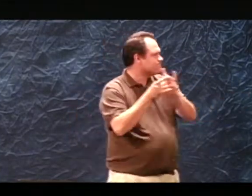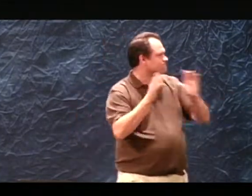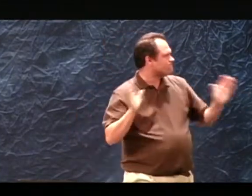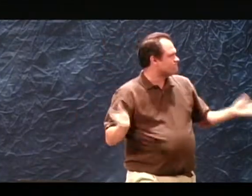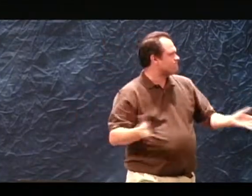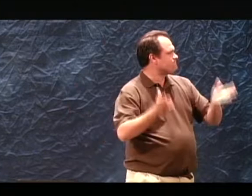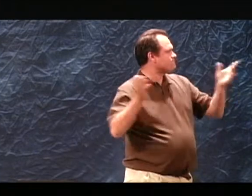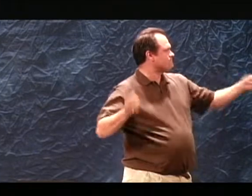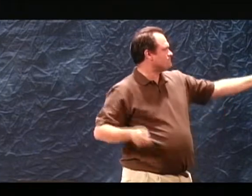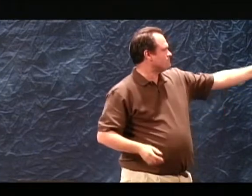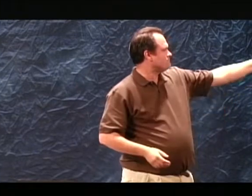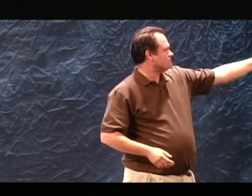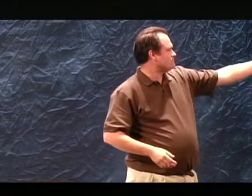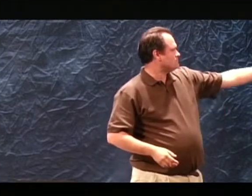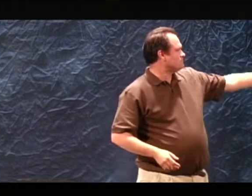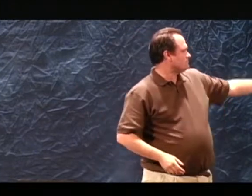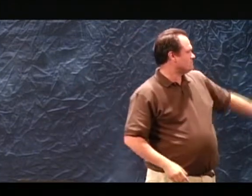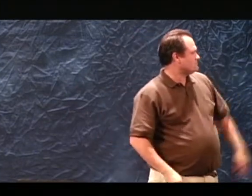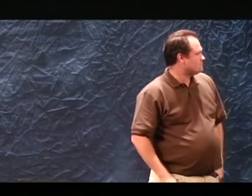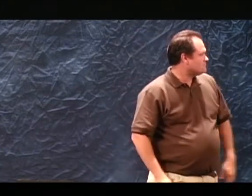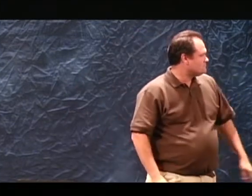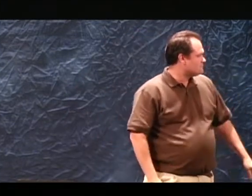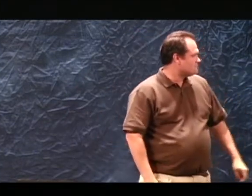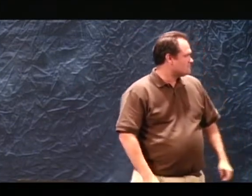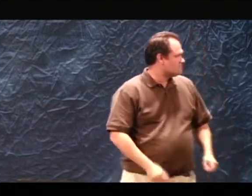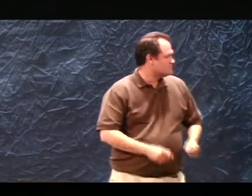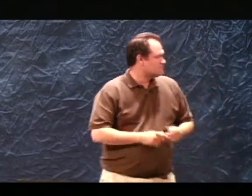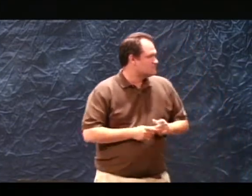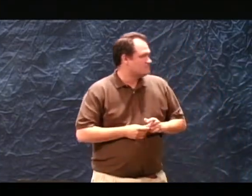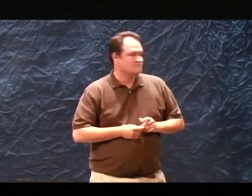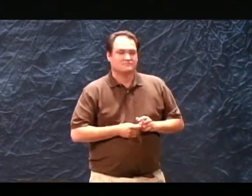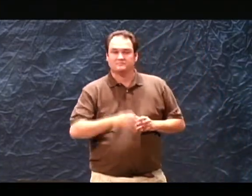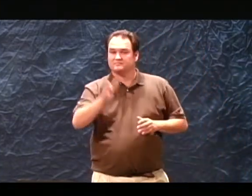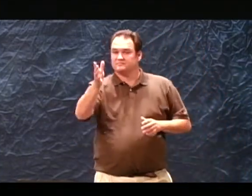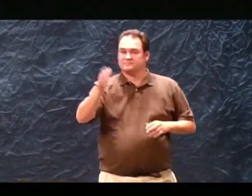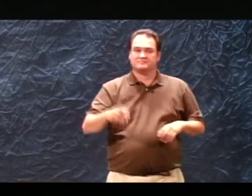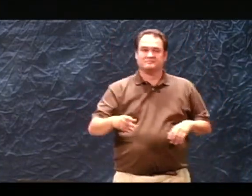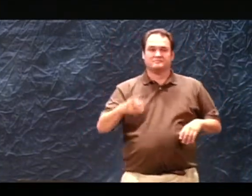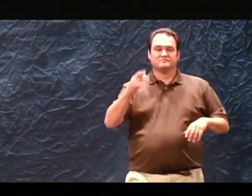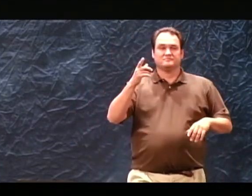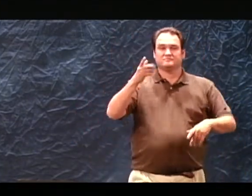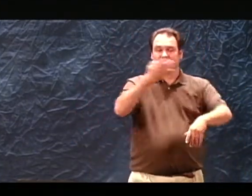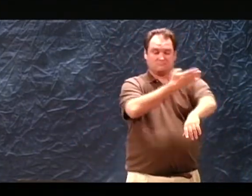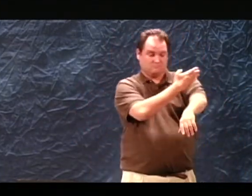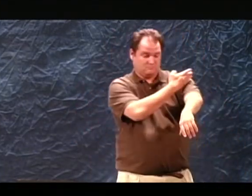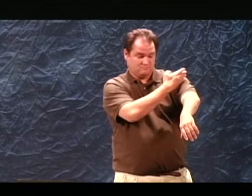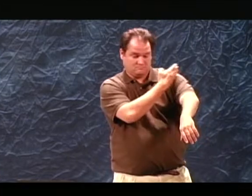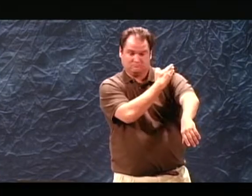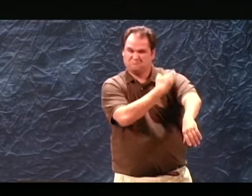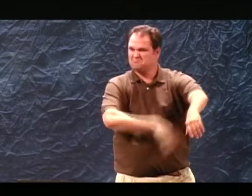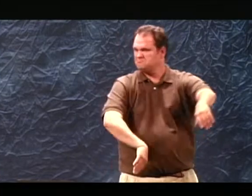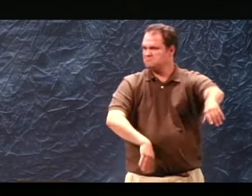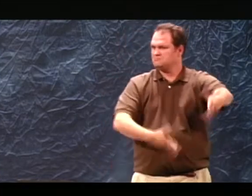there may be no division in the body the members may have care for one another unity in the body is what counts